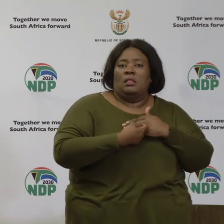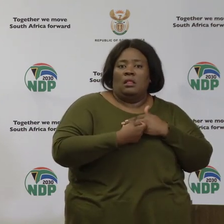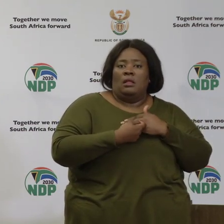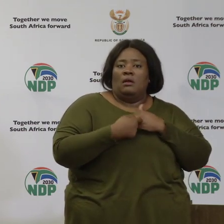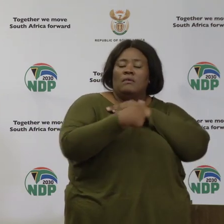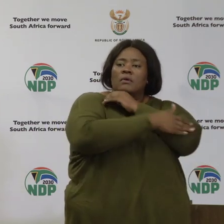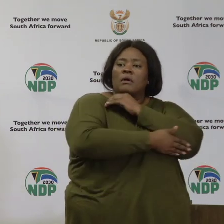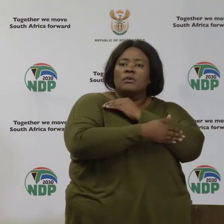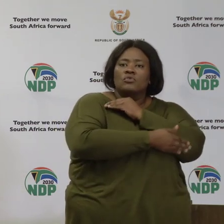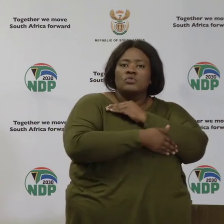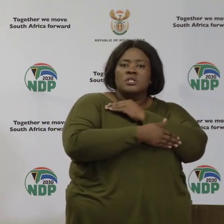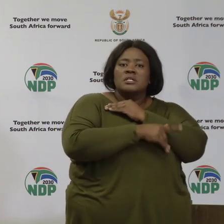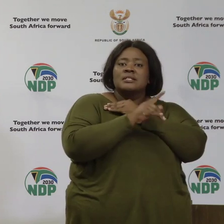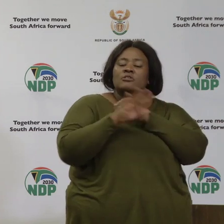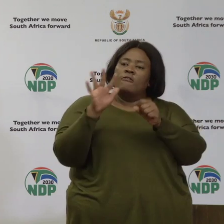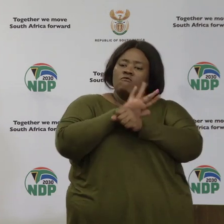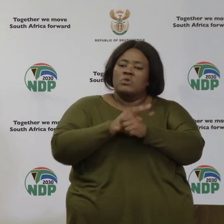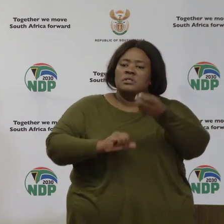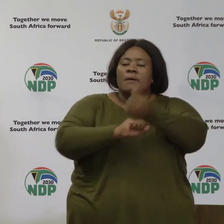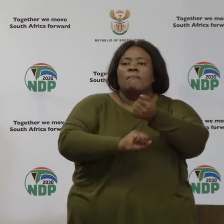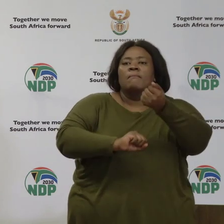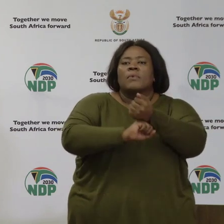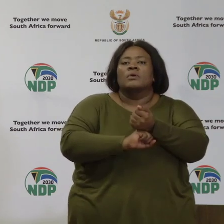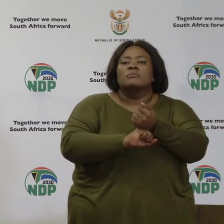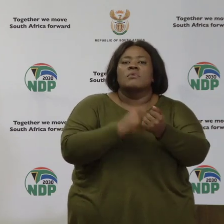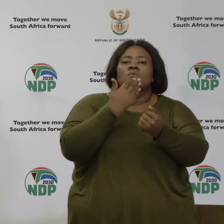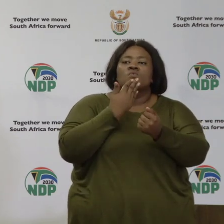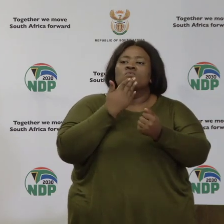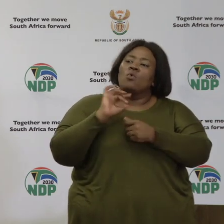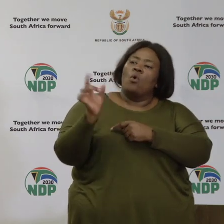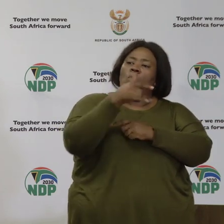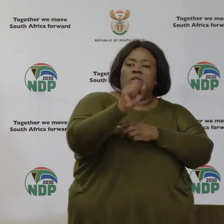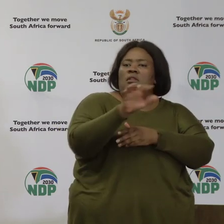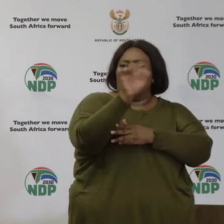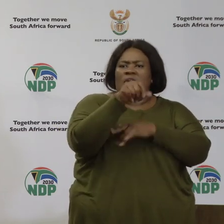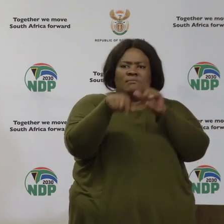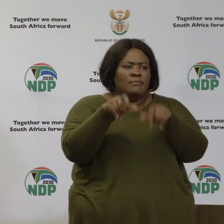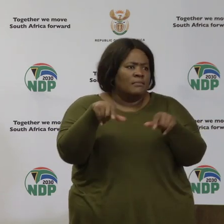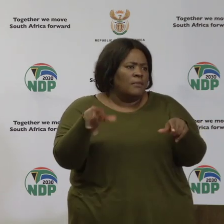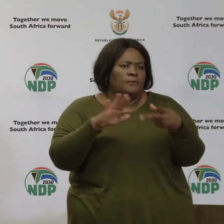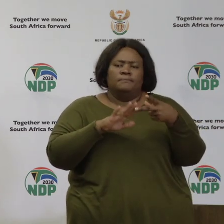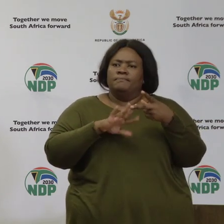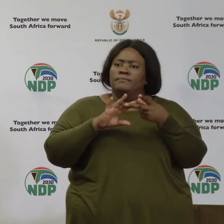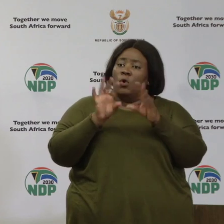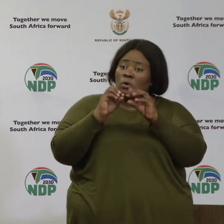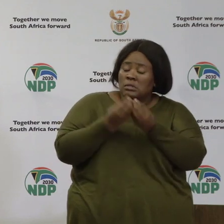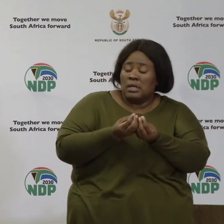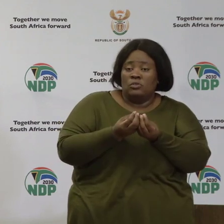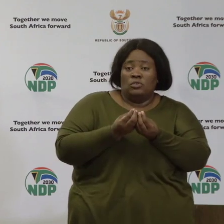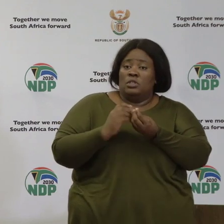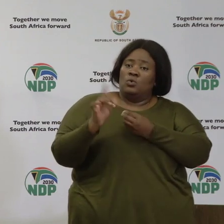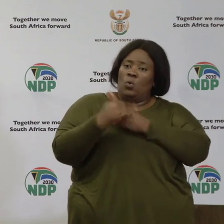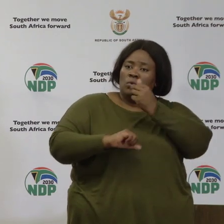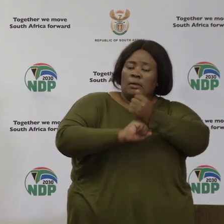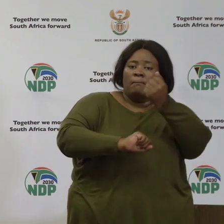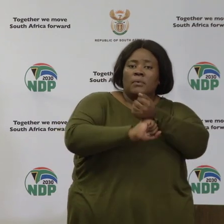this was fully supported by all South Africans, all organizations, and